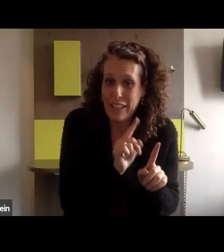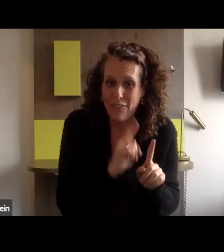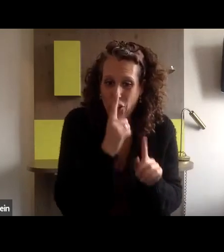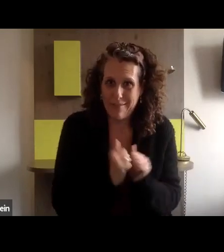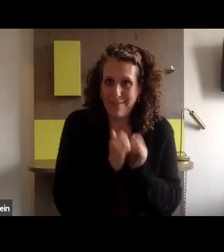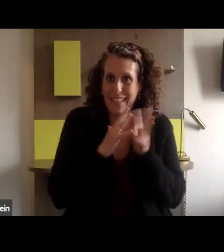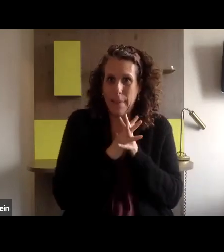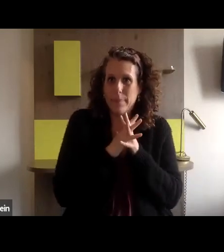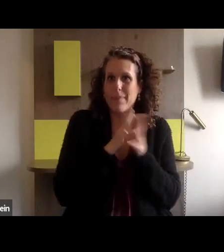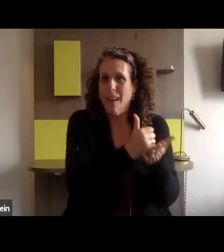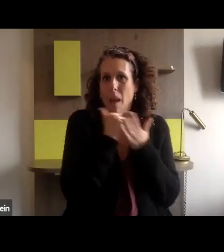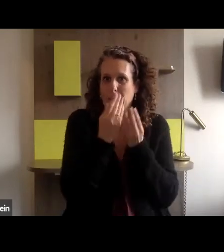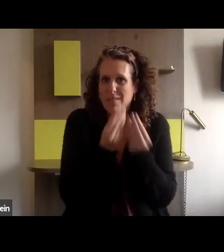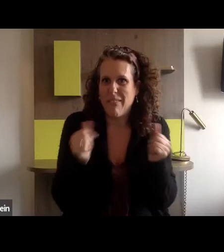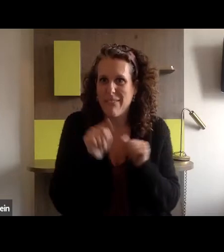issue.